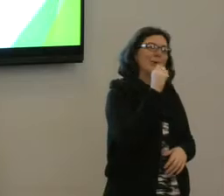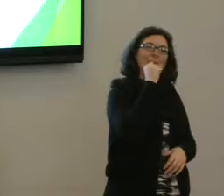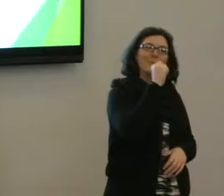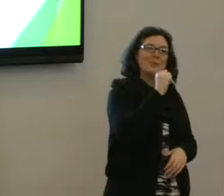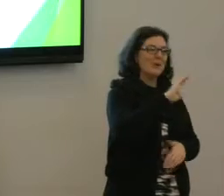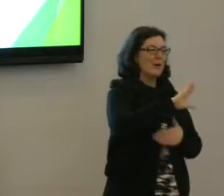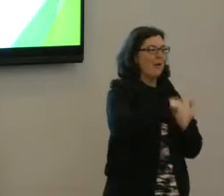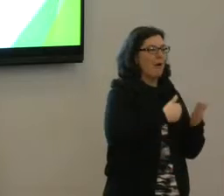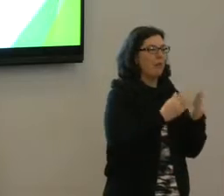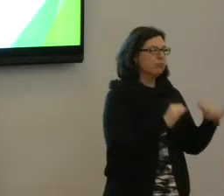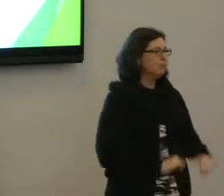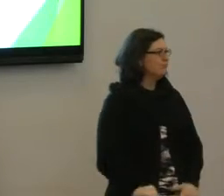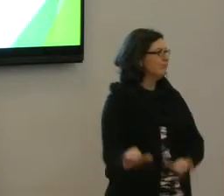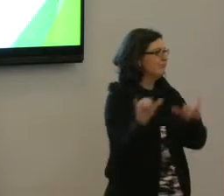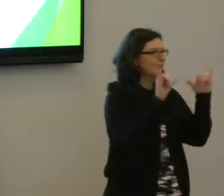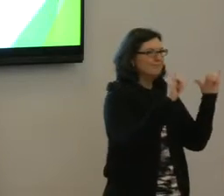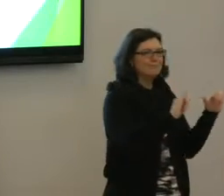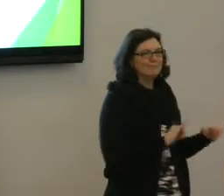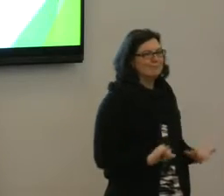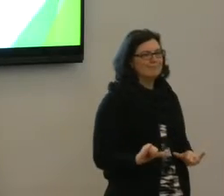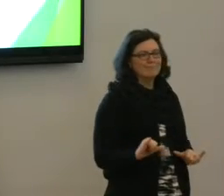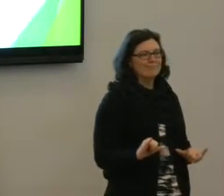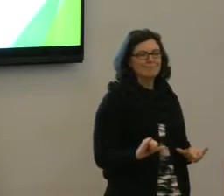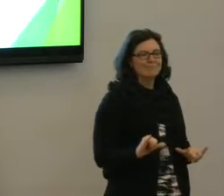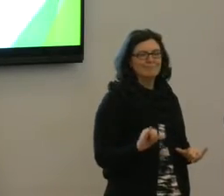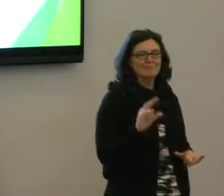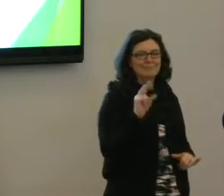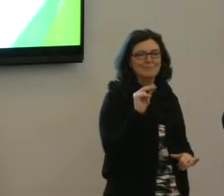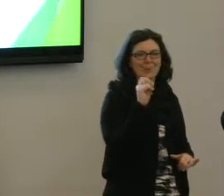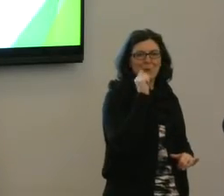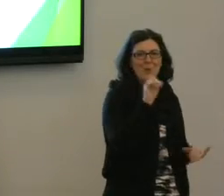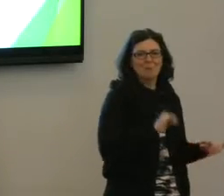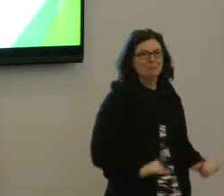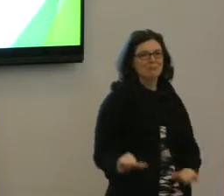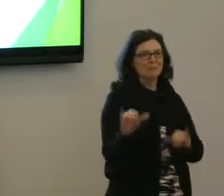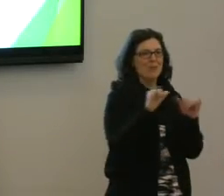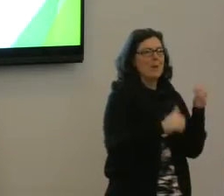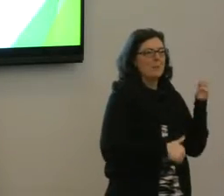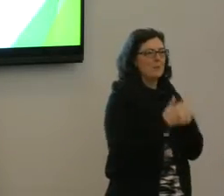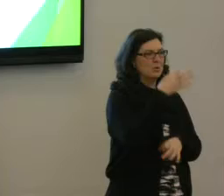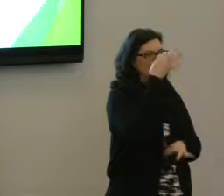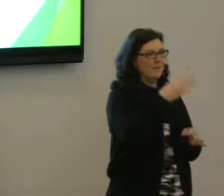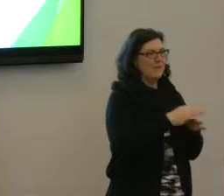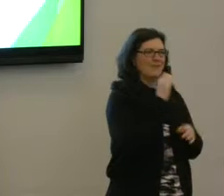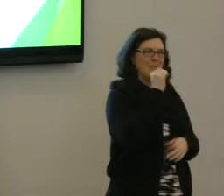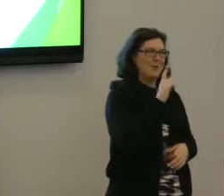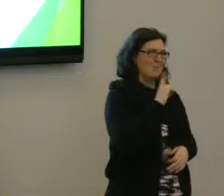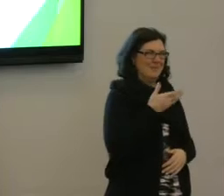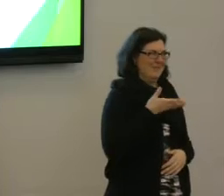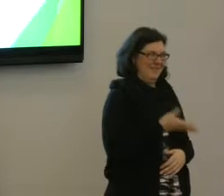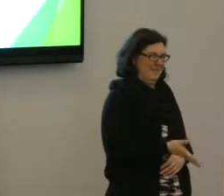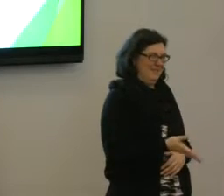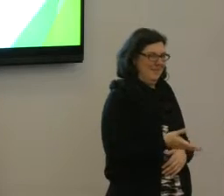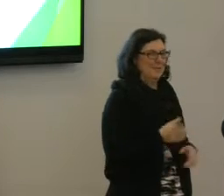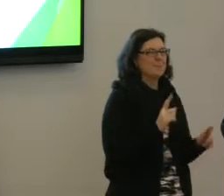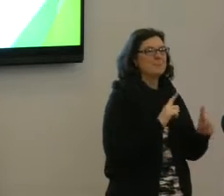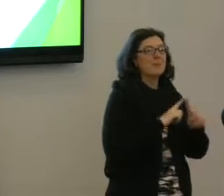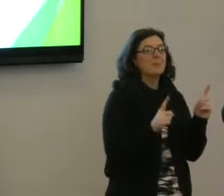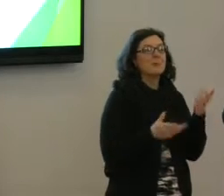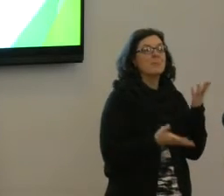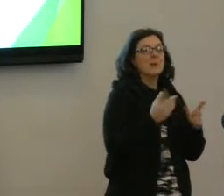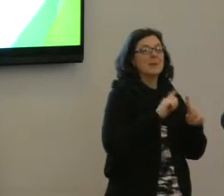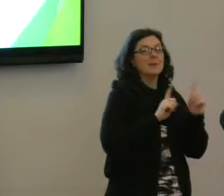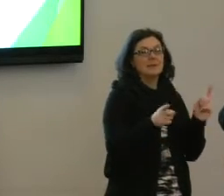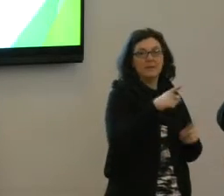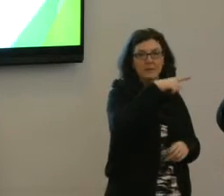There's this illusion of homogeneity in most of our faith communities. It's not really there. But it may be a different